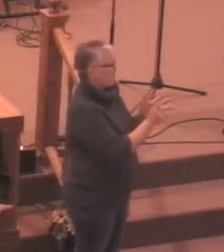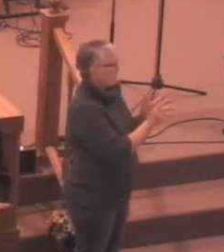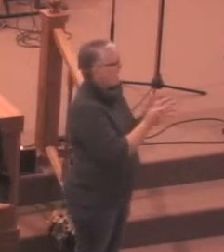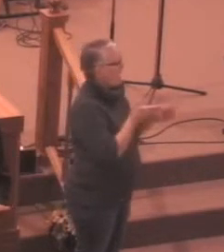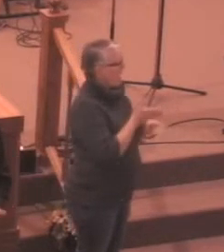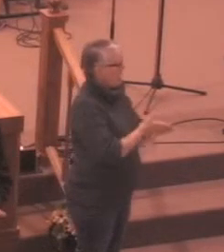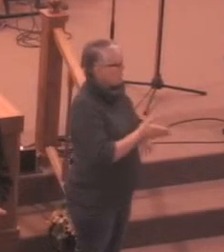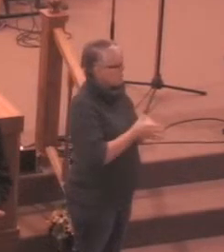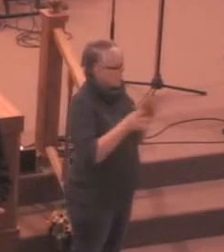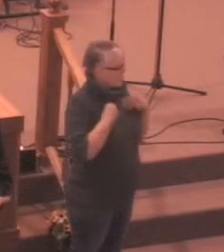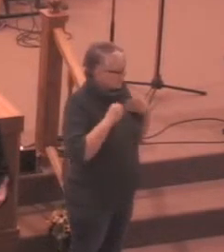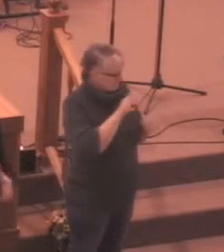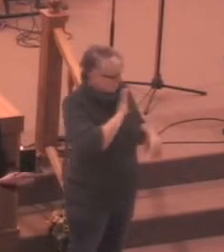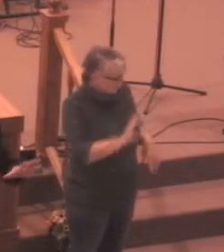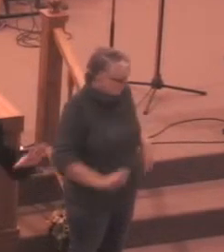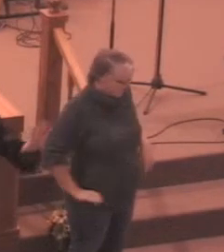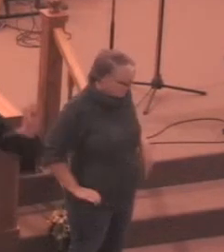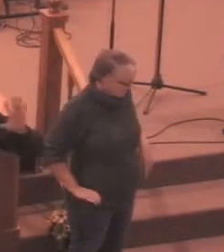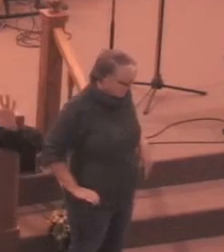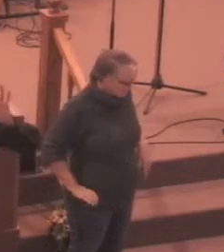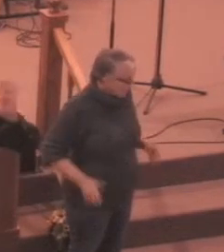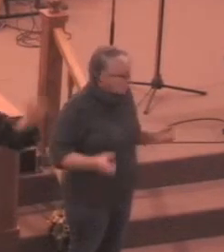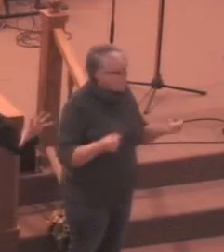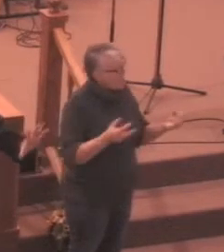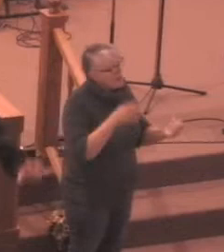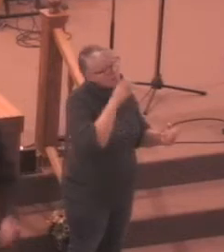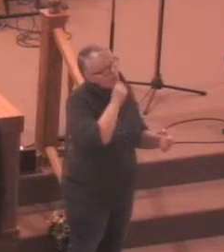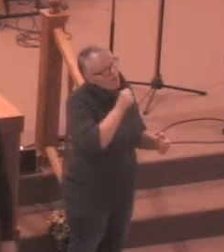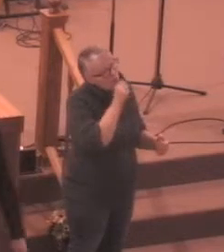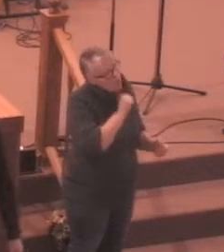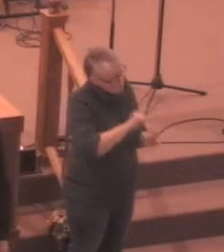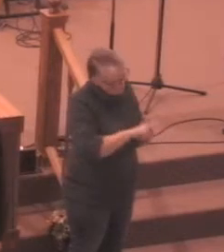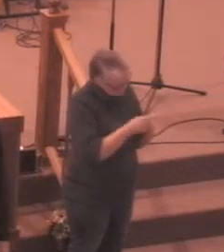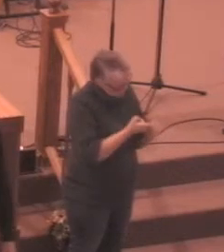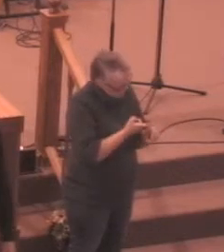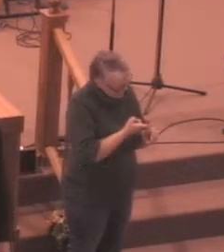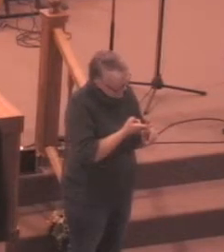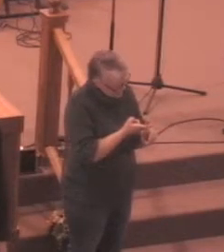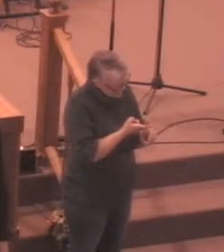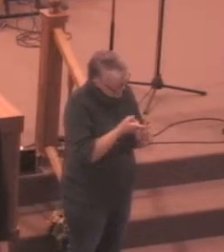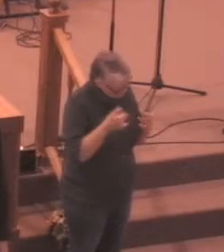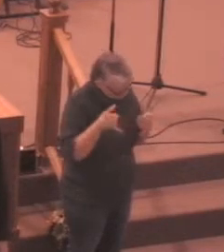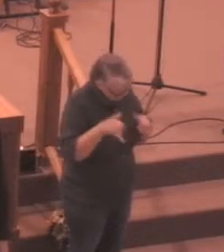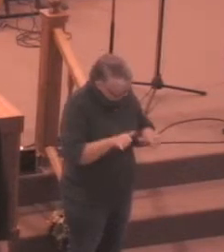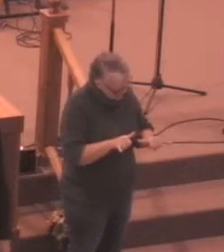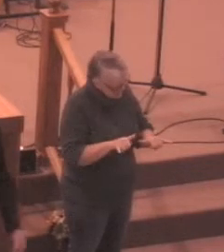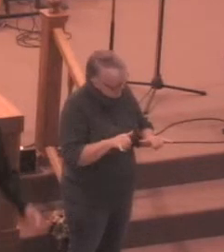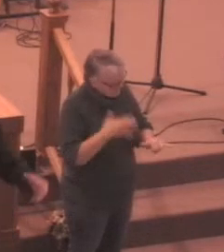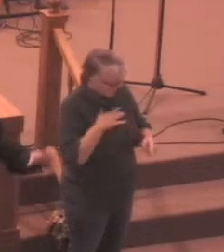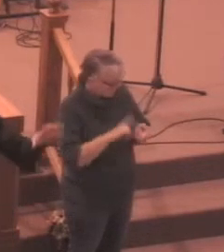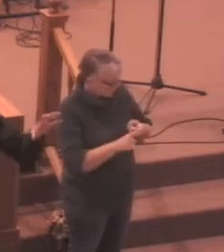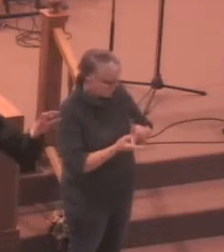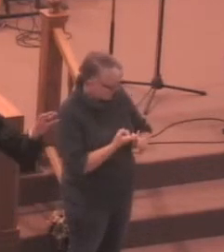Jesus Christ as my Lord and Savior. How many of my old friends are hanging with me?